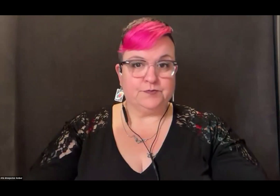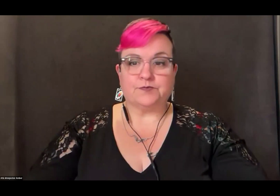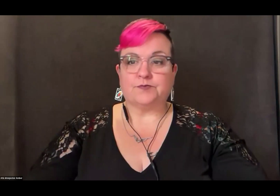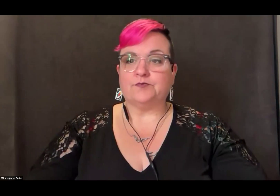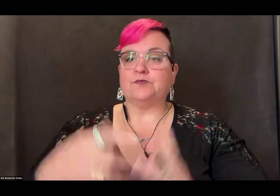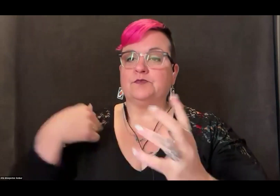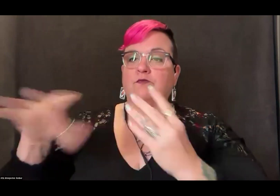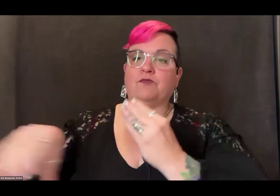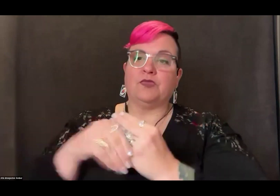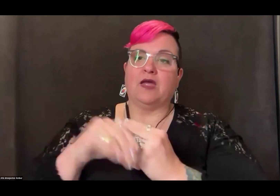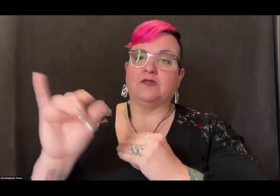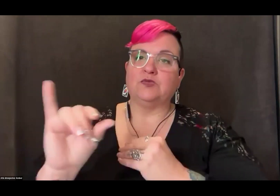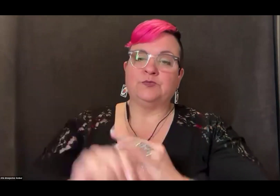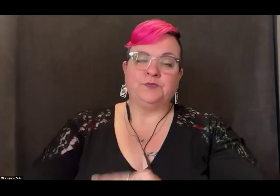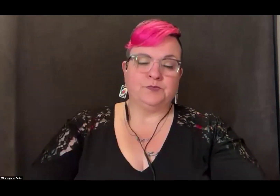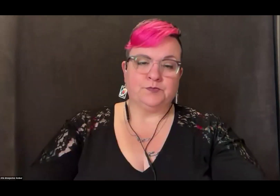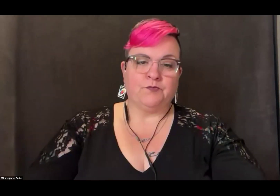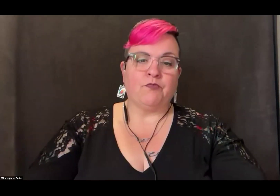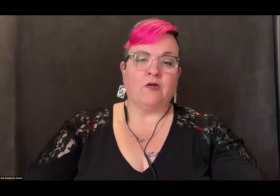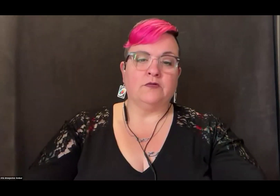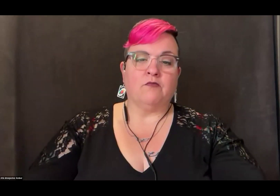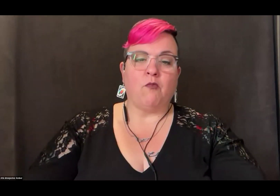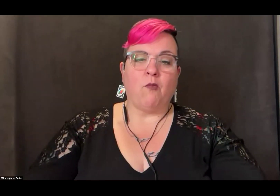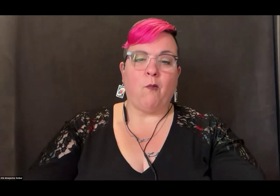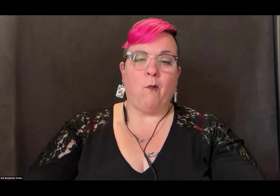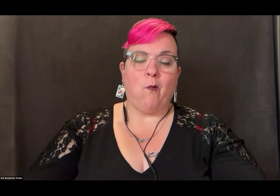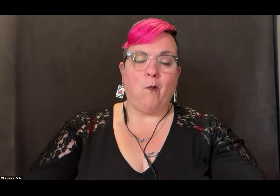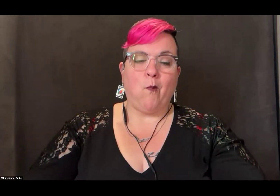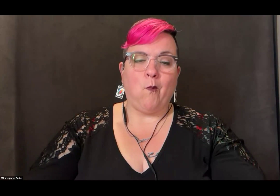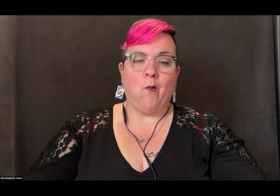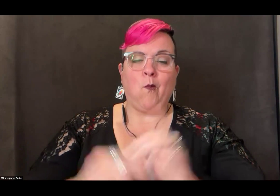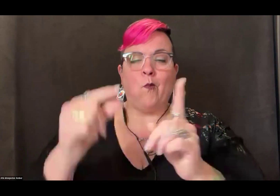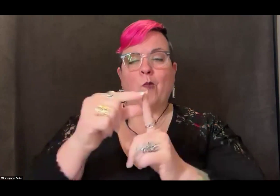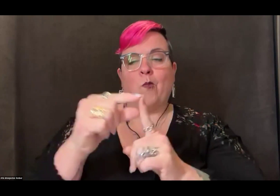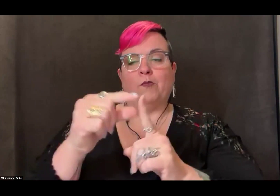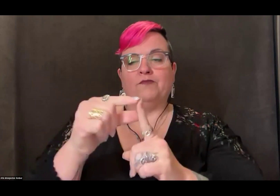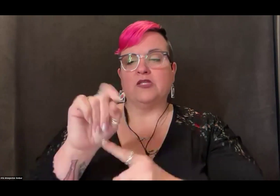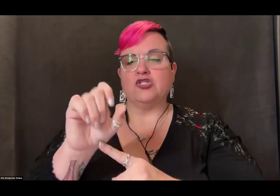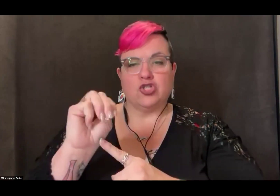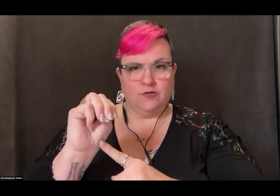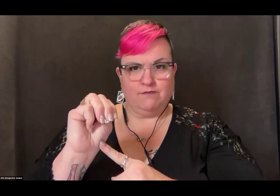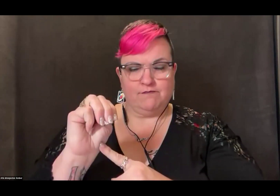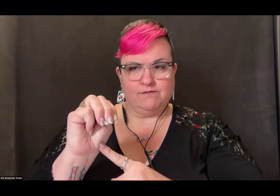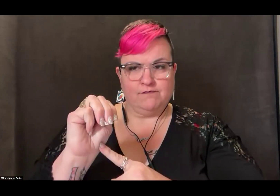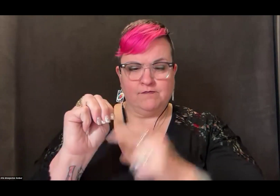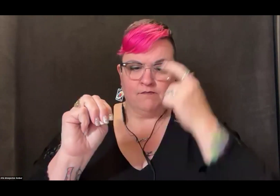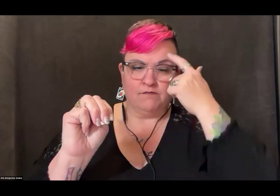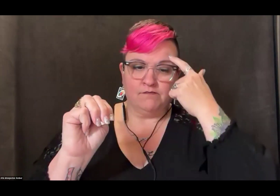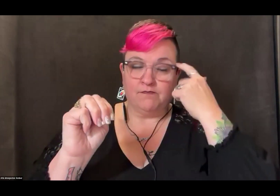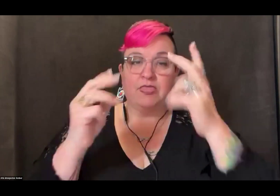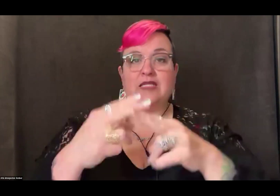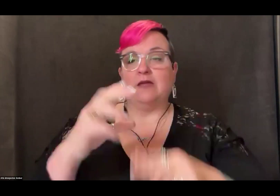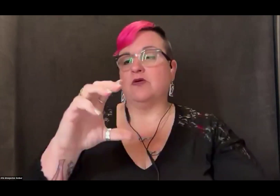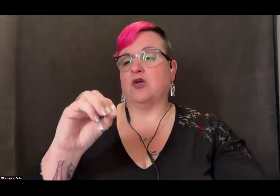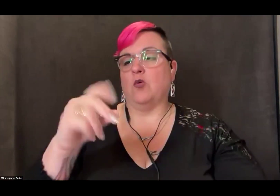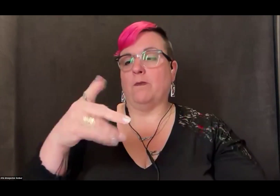to add on to that. So the term, the name